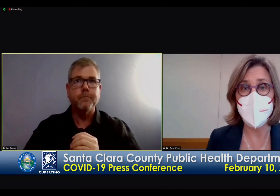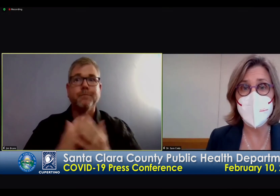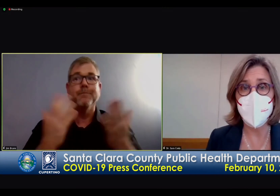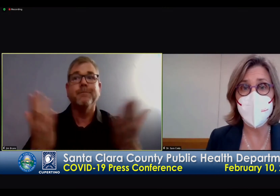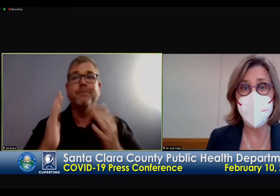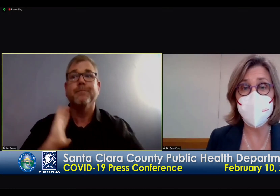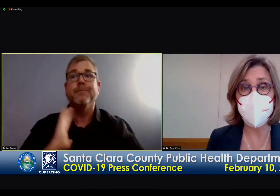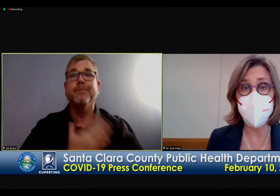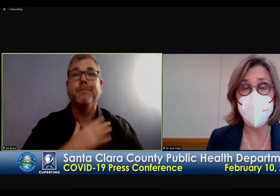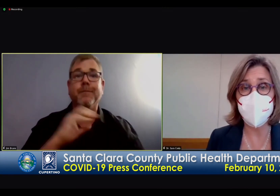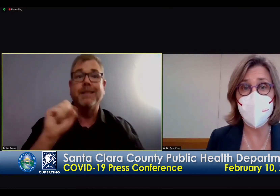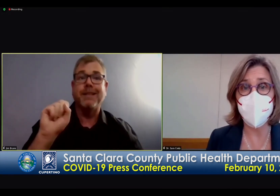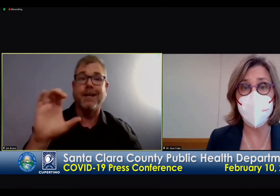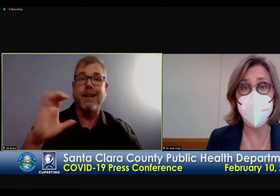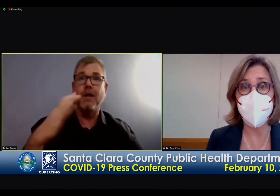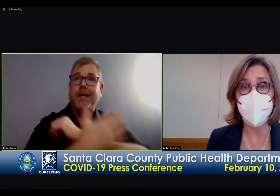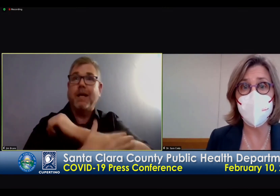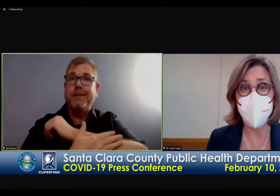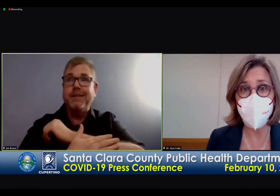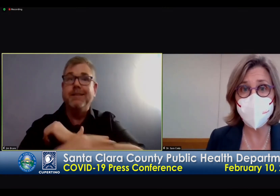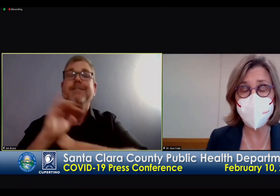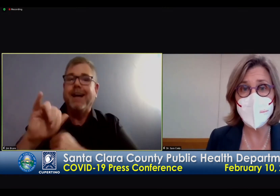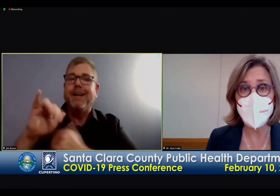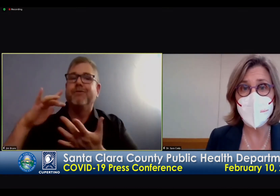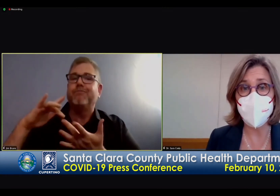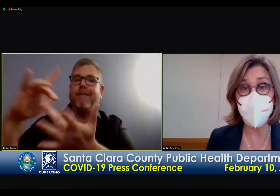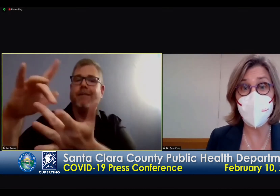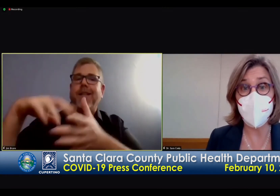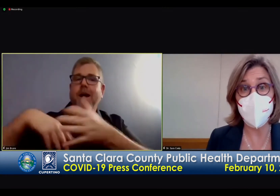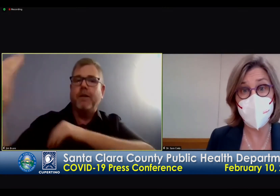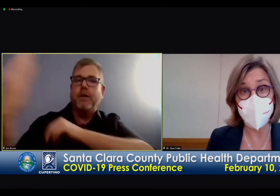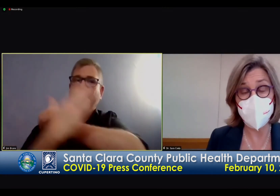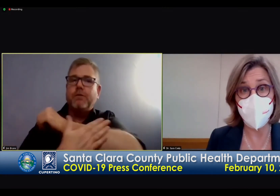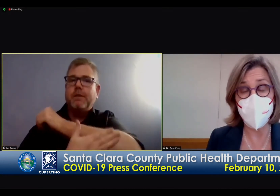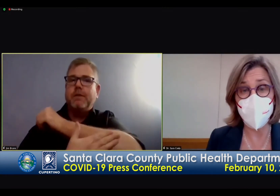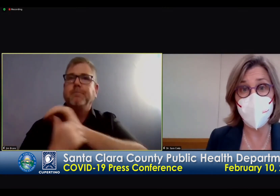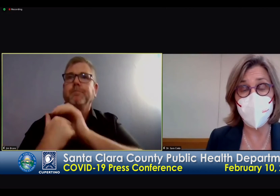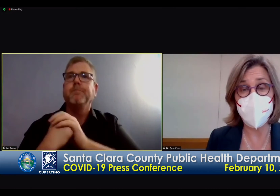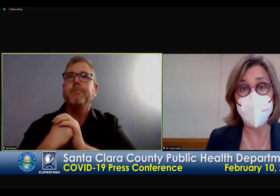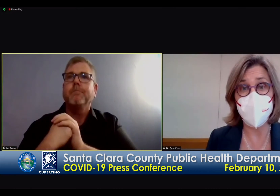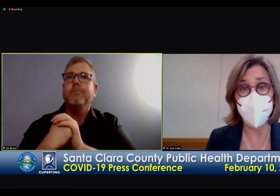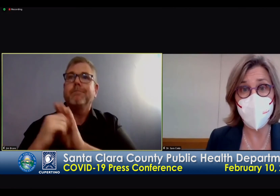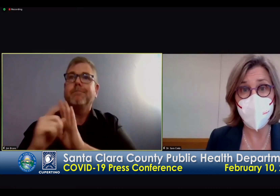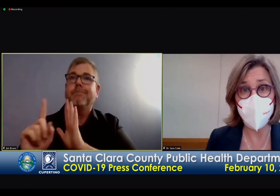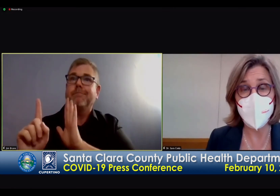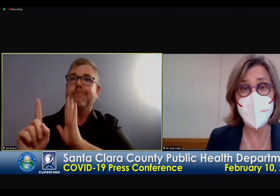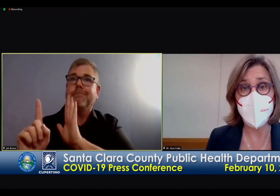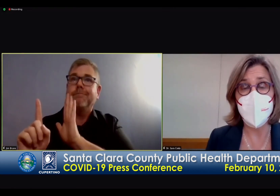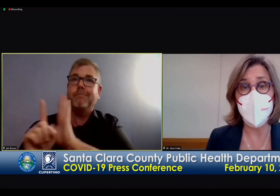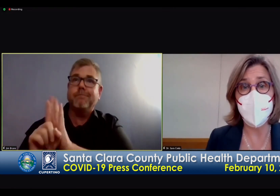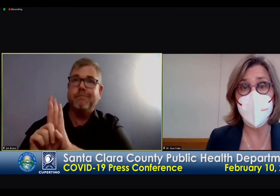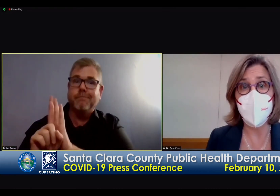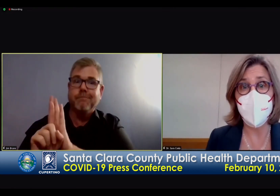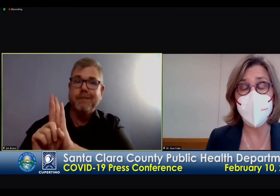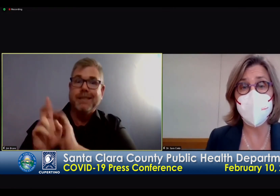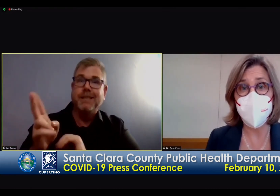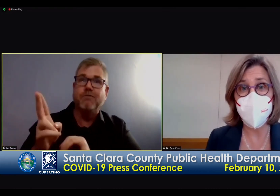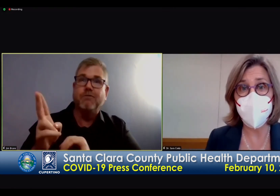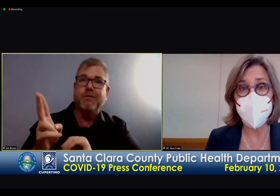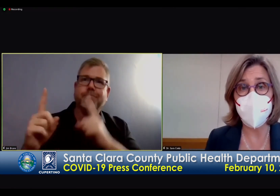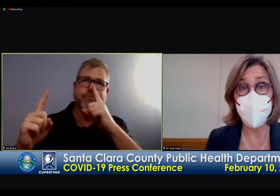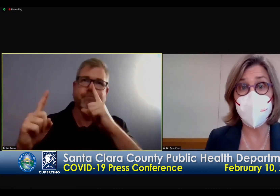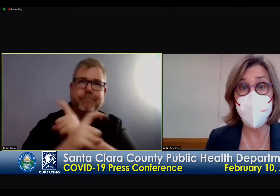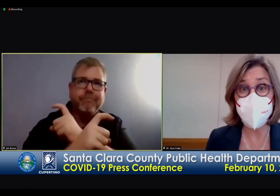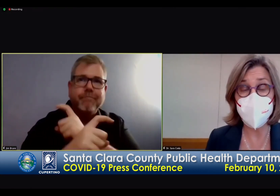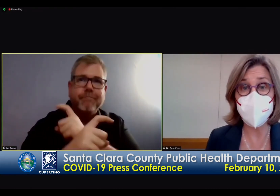travel. The history is rather complex, and so we can't share any further details now, but we will continue to